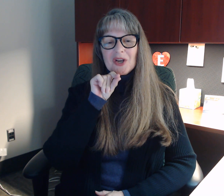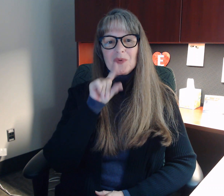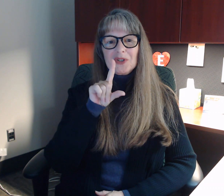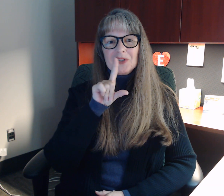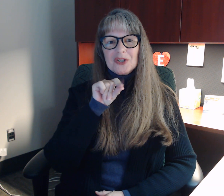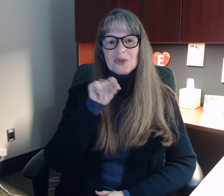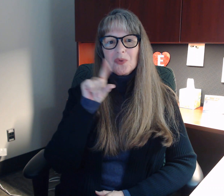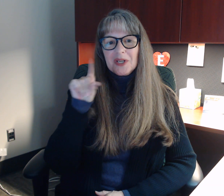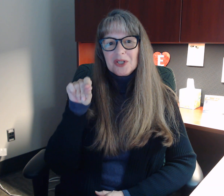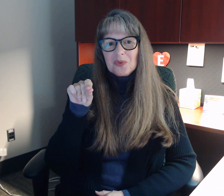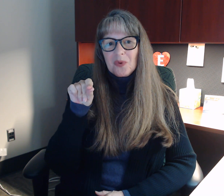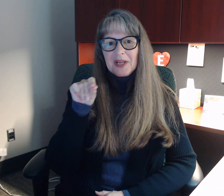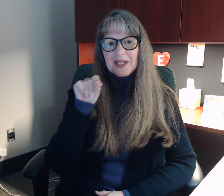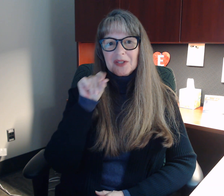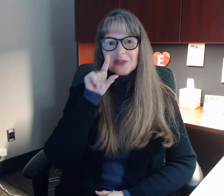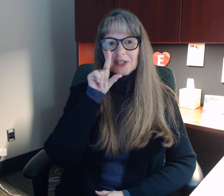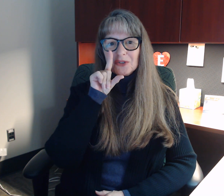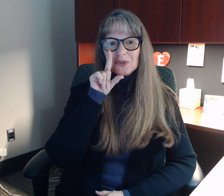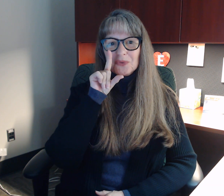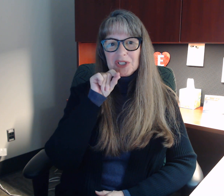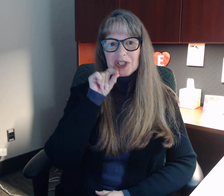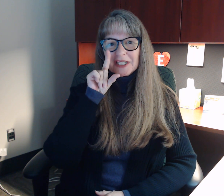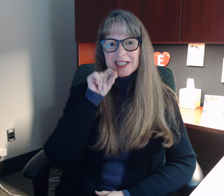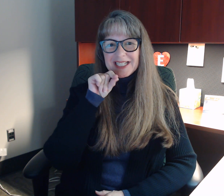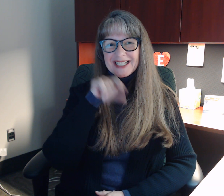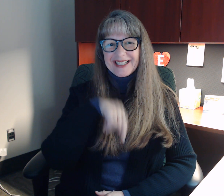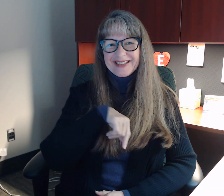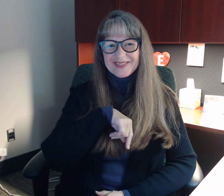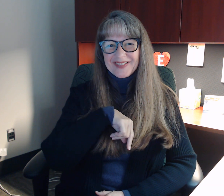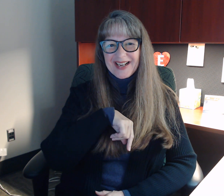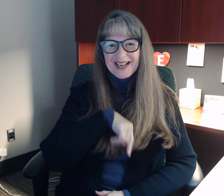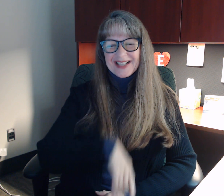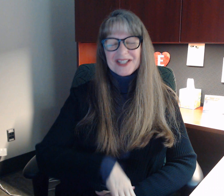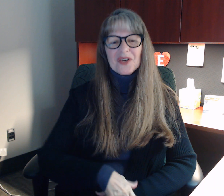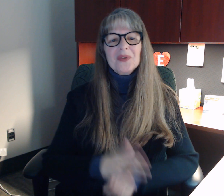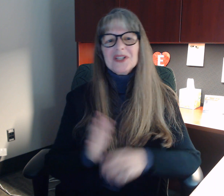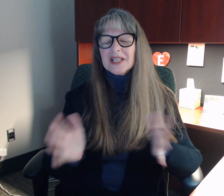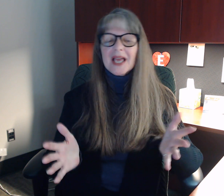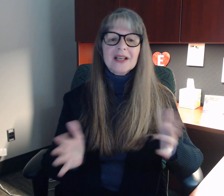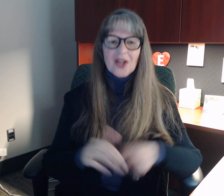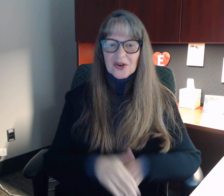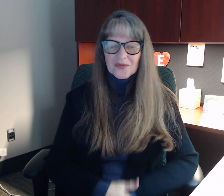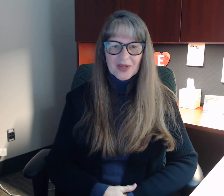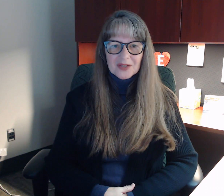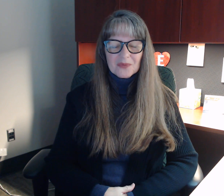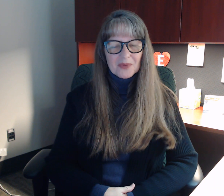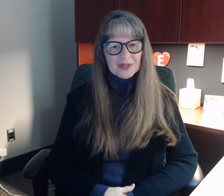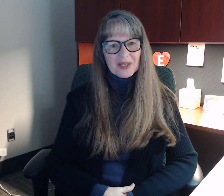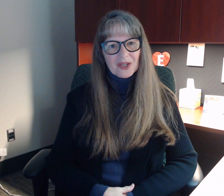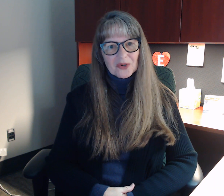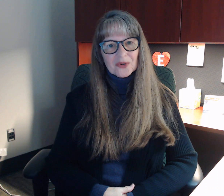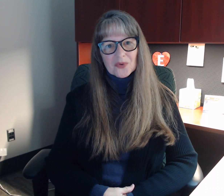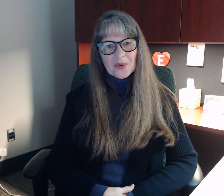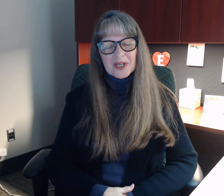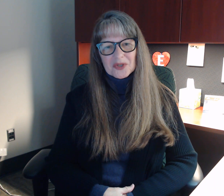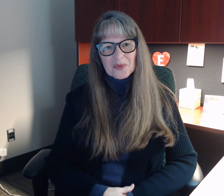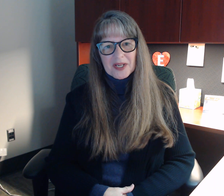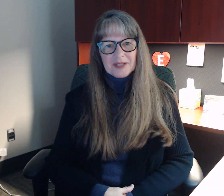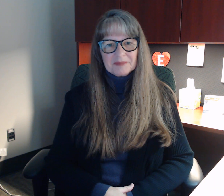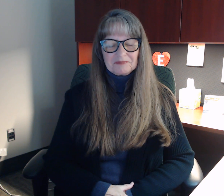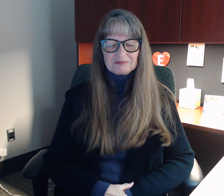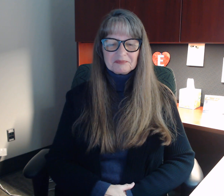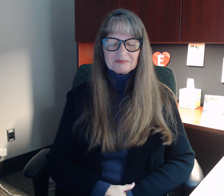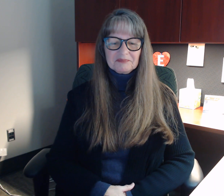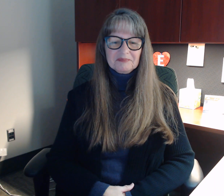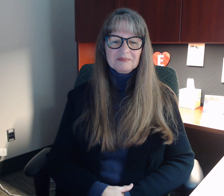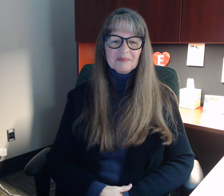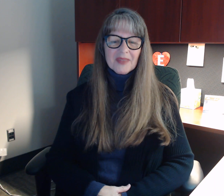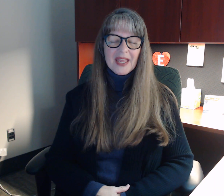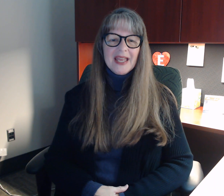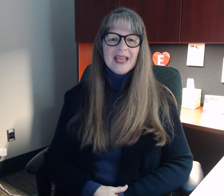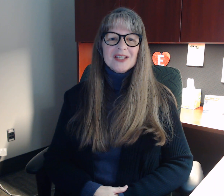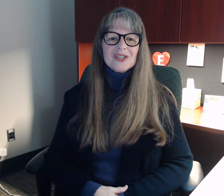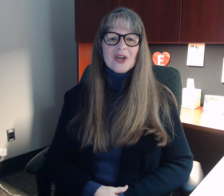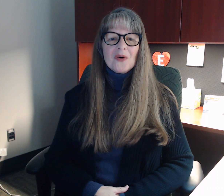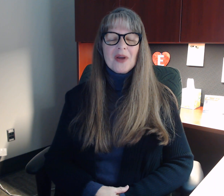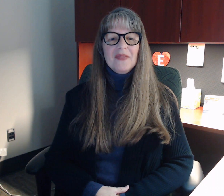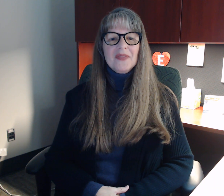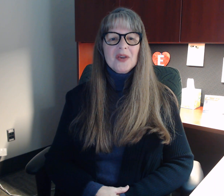did 2020, it looked like you're doing chicken, chicken, right? So we just had a lot of fun with the year 2020. So, and then we